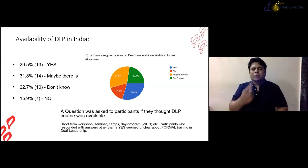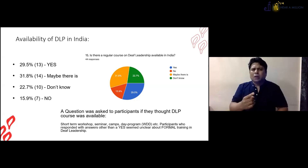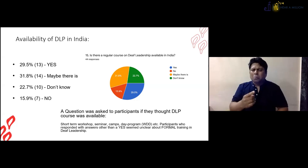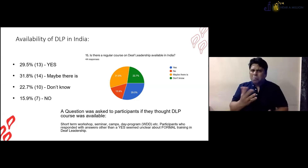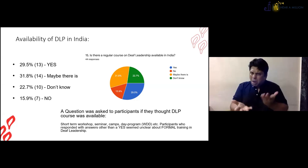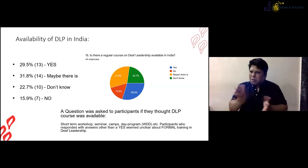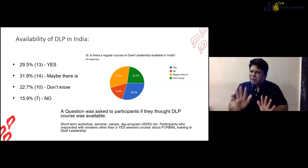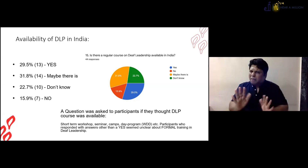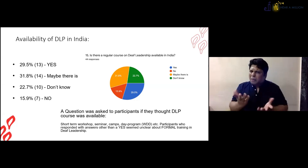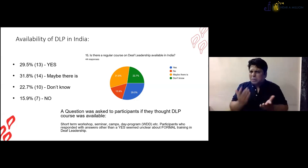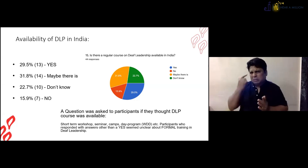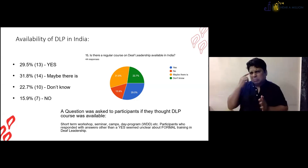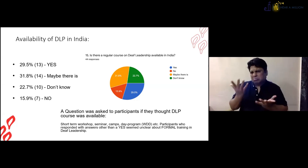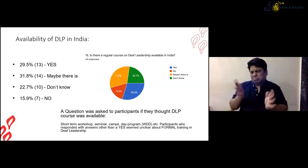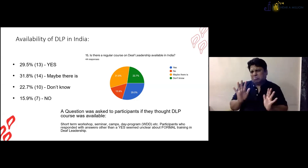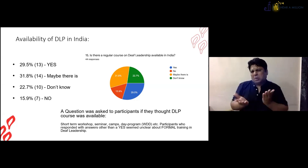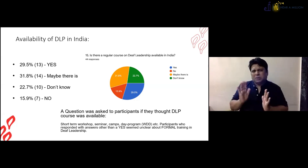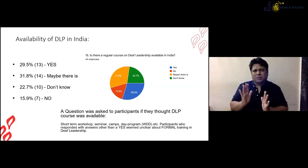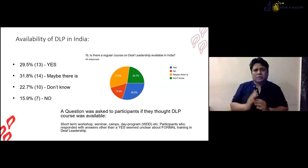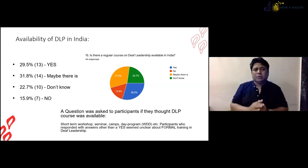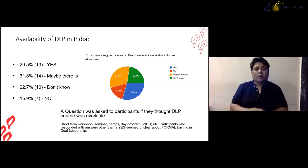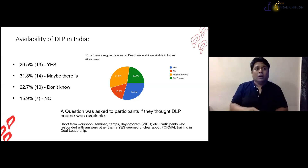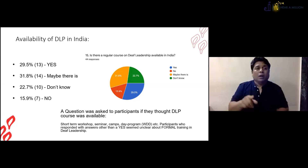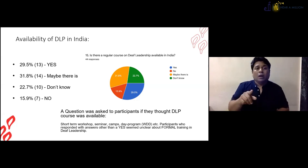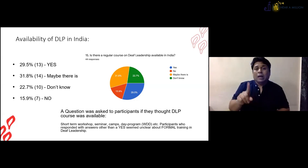31.8% said that maybe it's there.